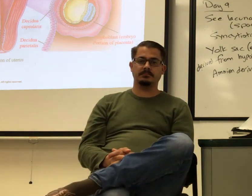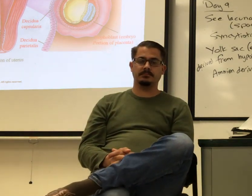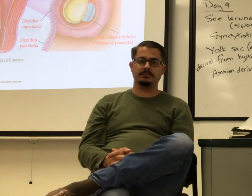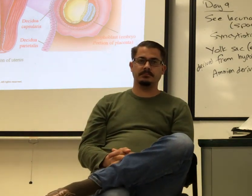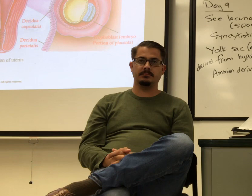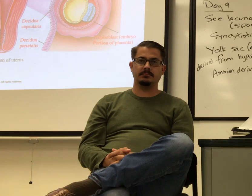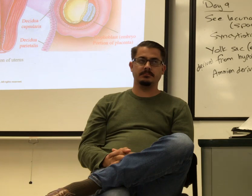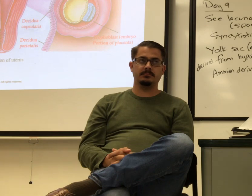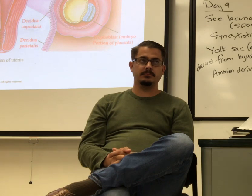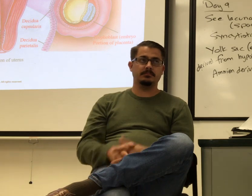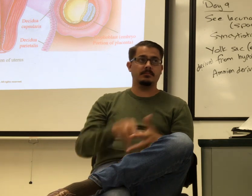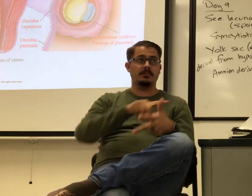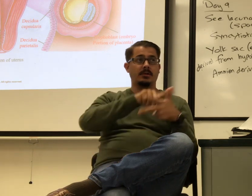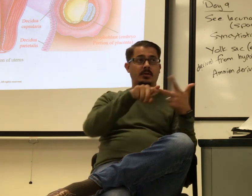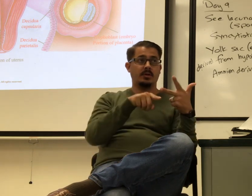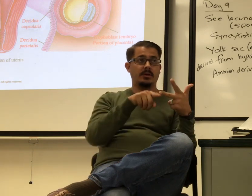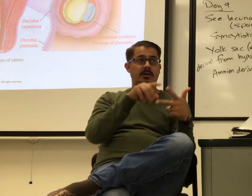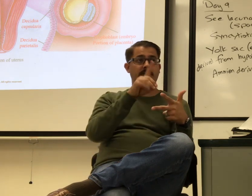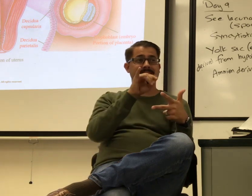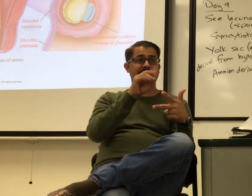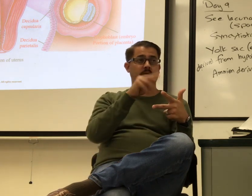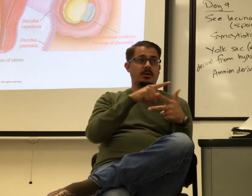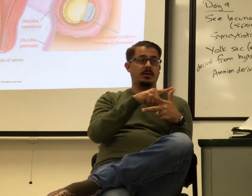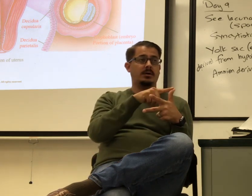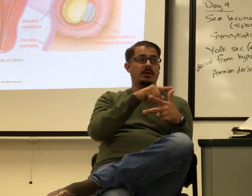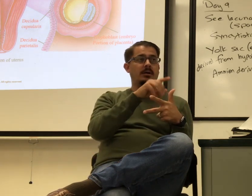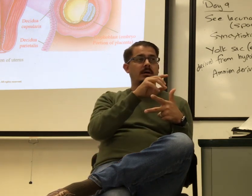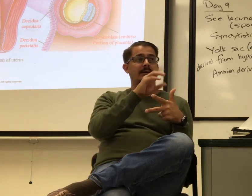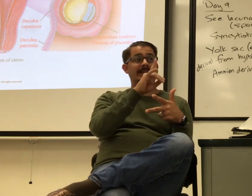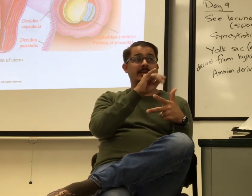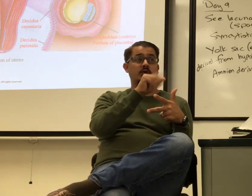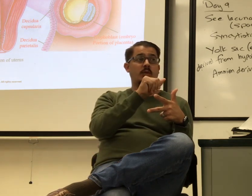So the three deciduas, you have decidua capsularis,